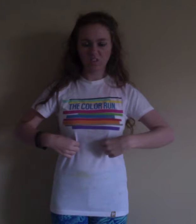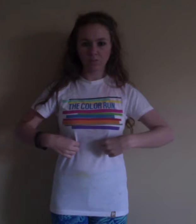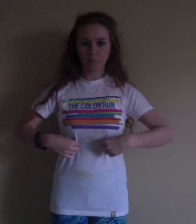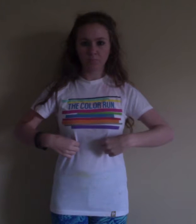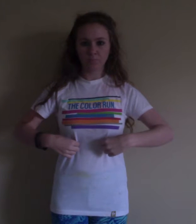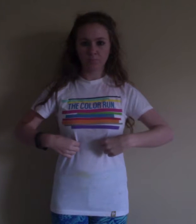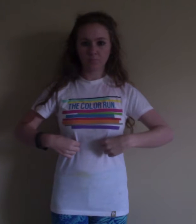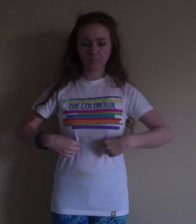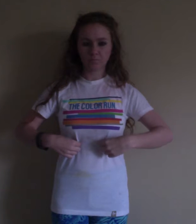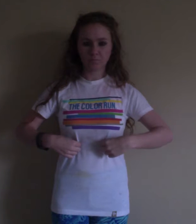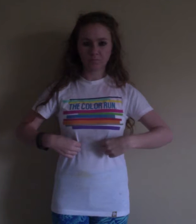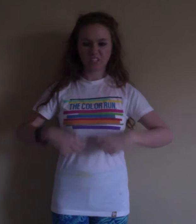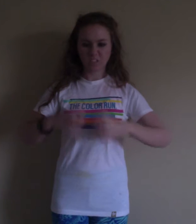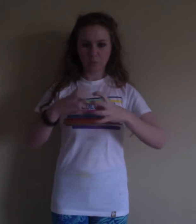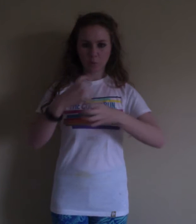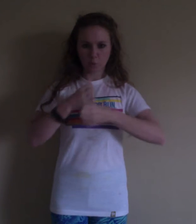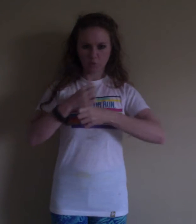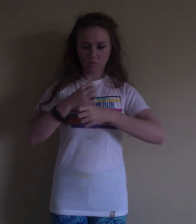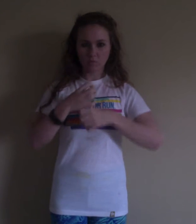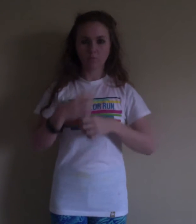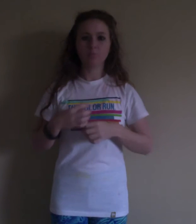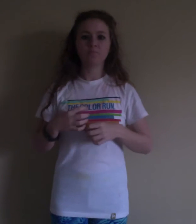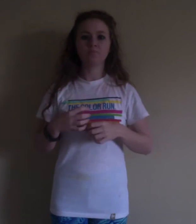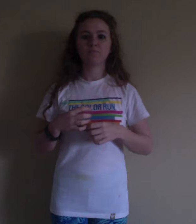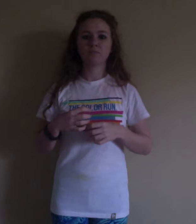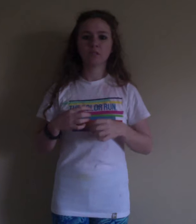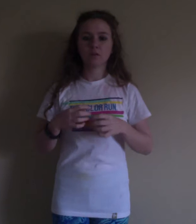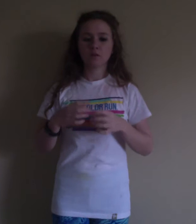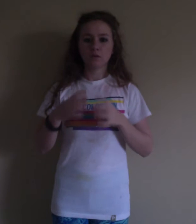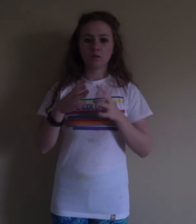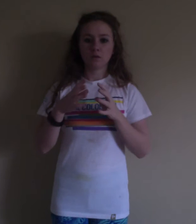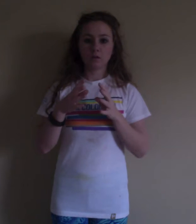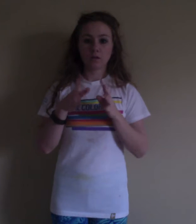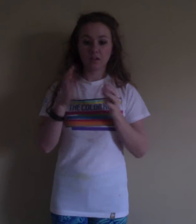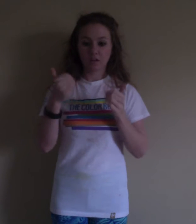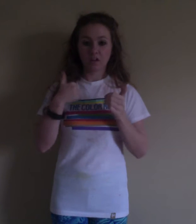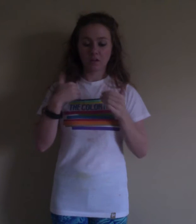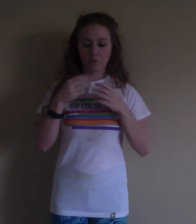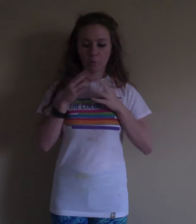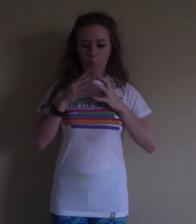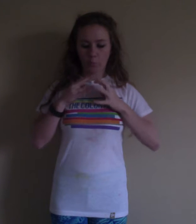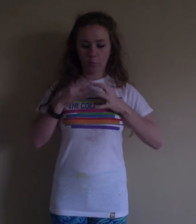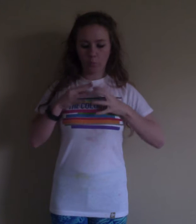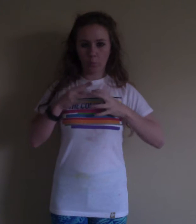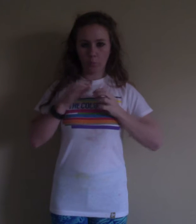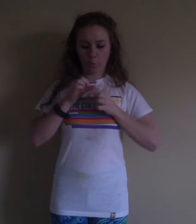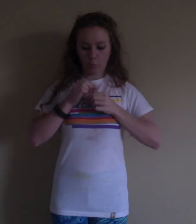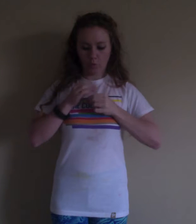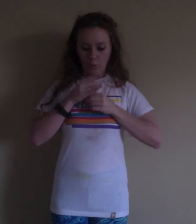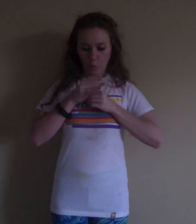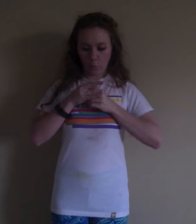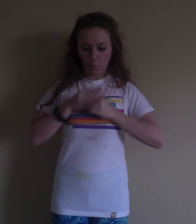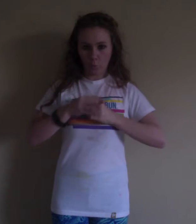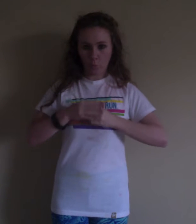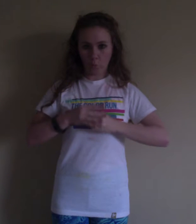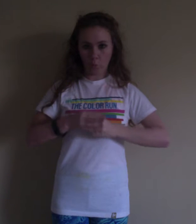open. The trachea is also lined with tiny hairs. They sweep foreign particles and fluids out of the airway, keeping them